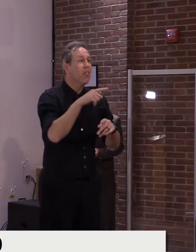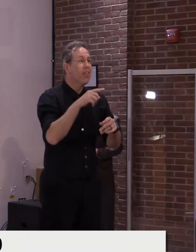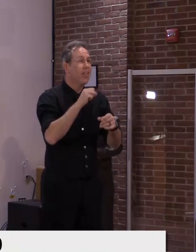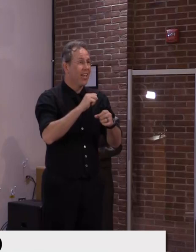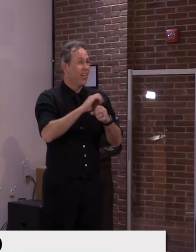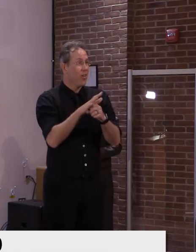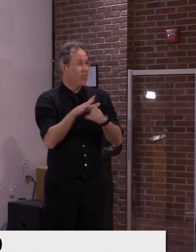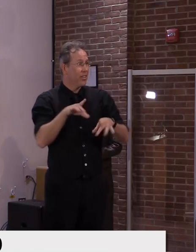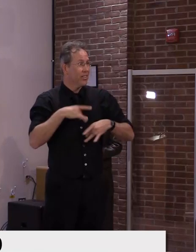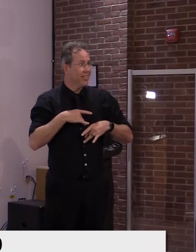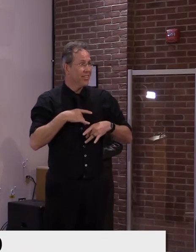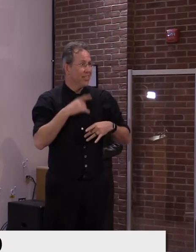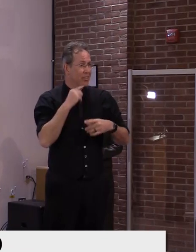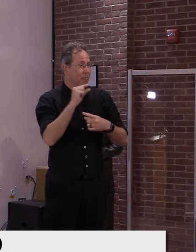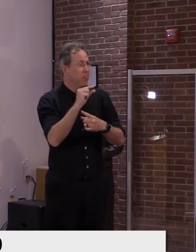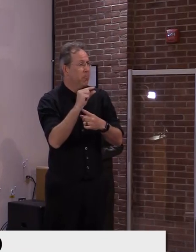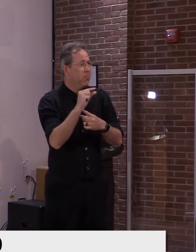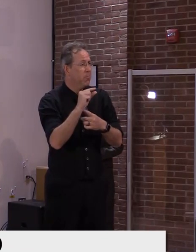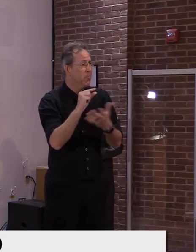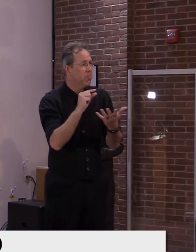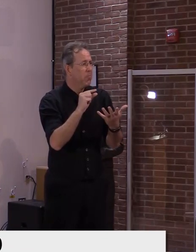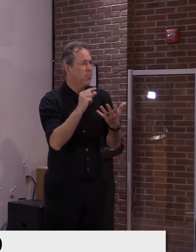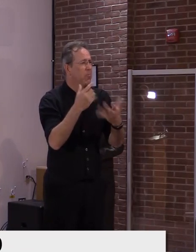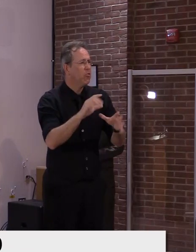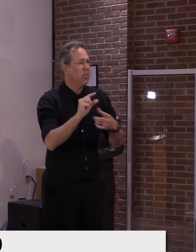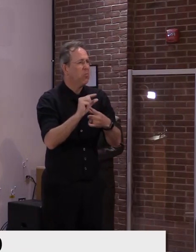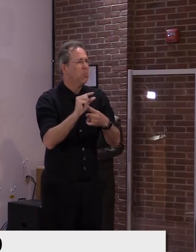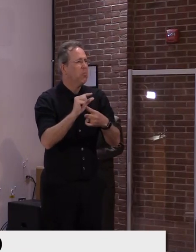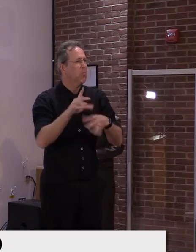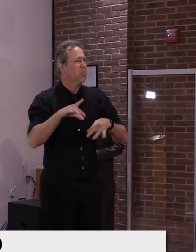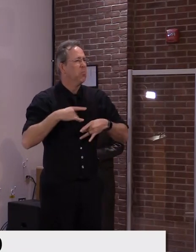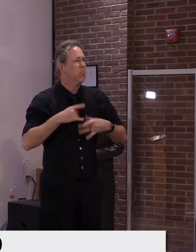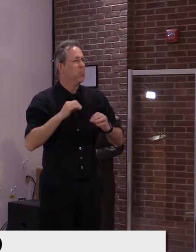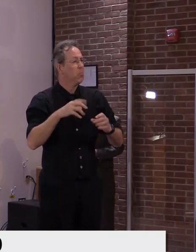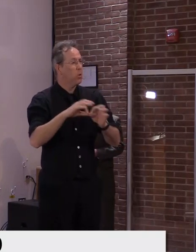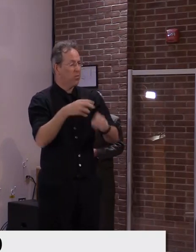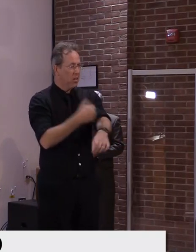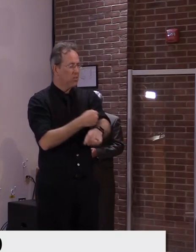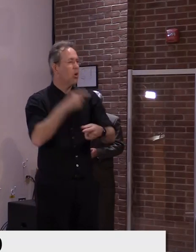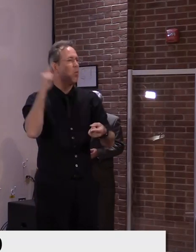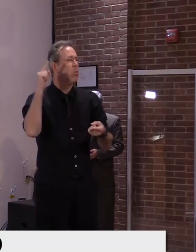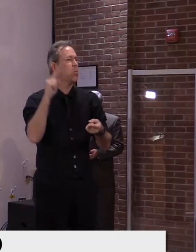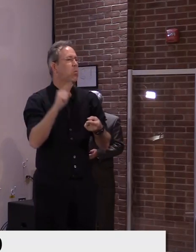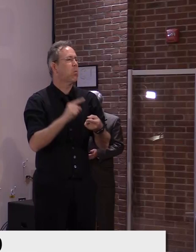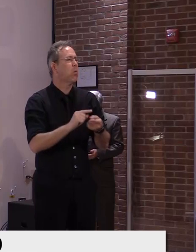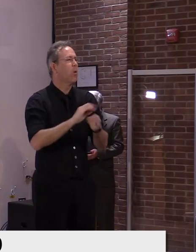strain that may partially evade the current vaccines.